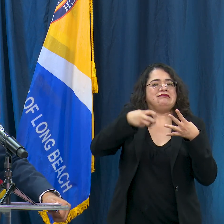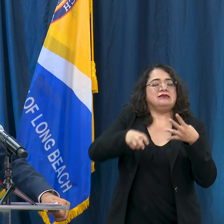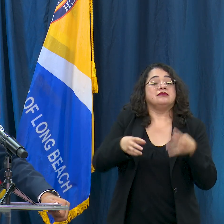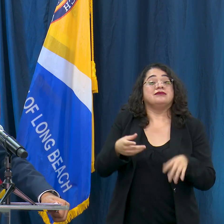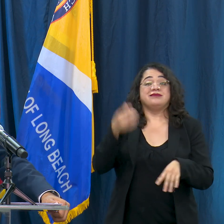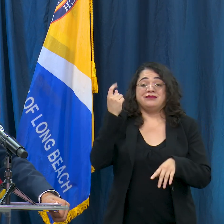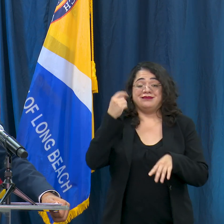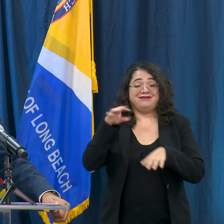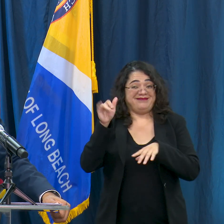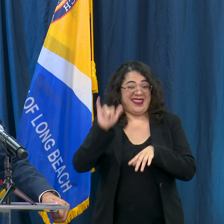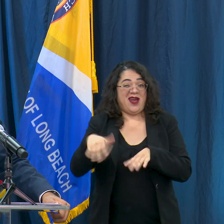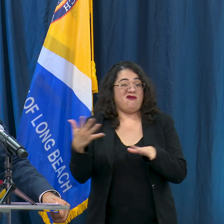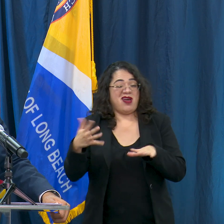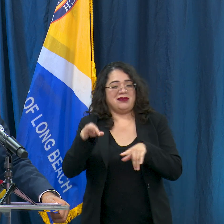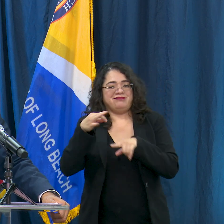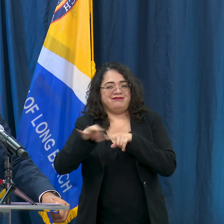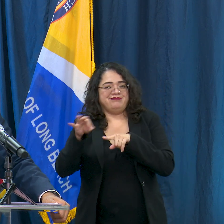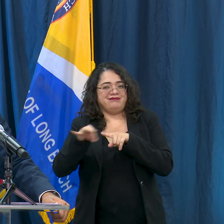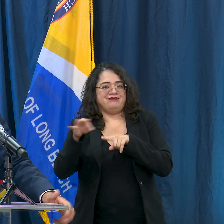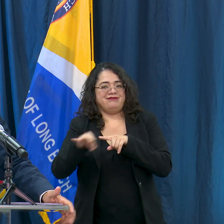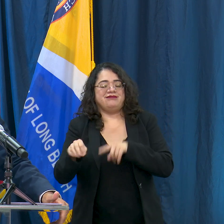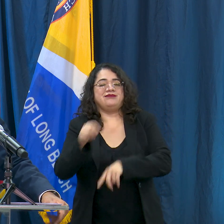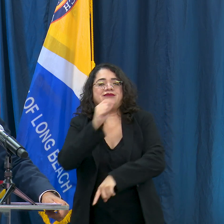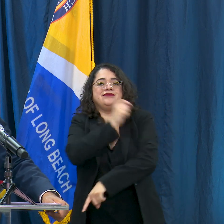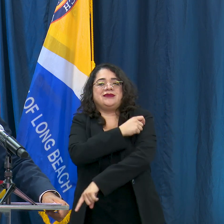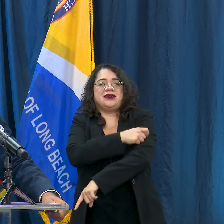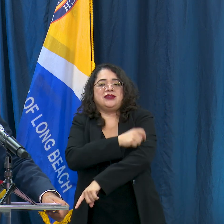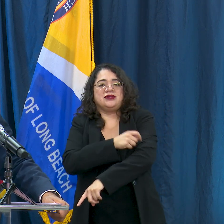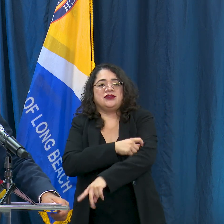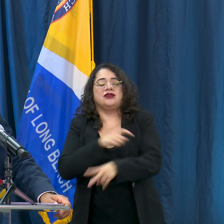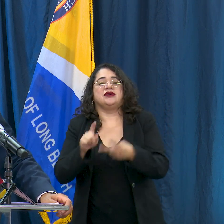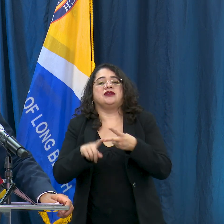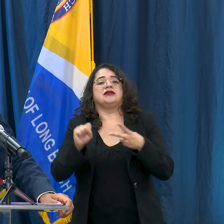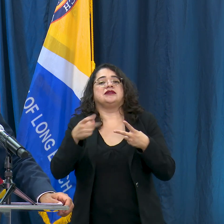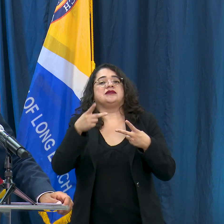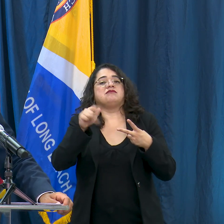Nail salons, tattoo shops, spas and massage,